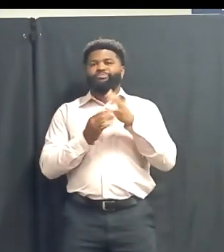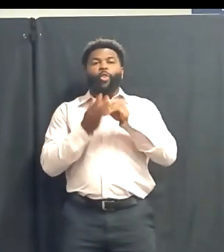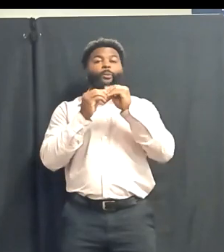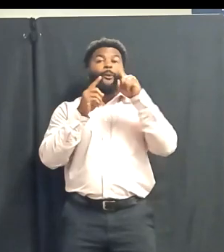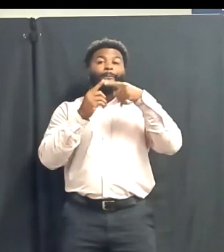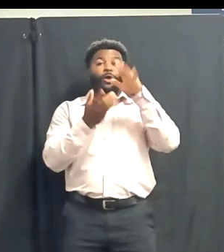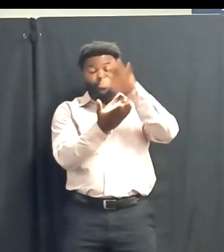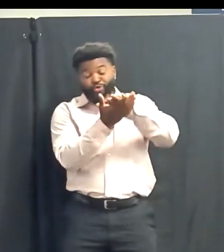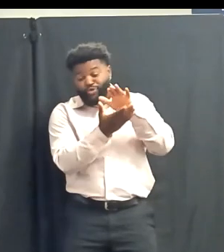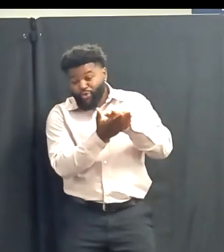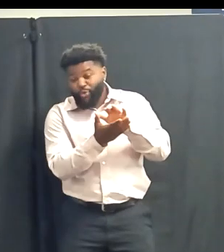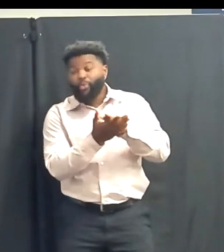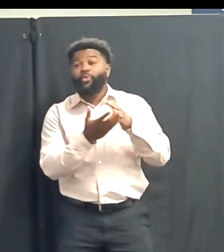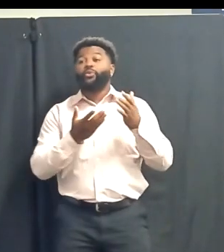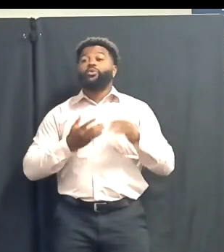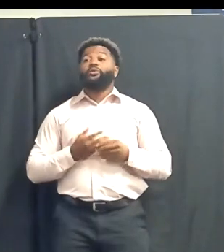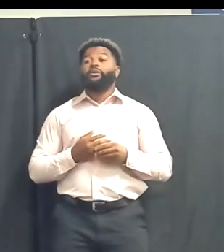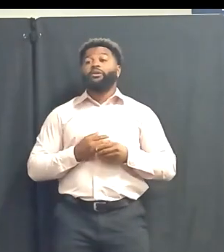school and